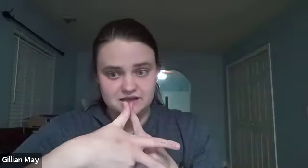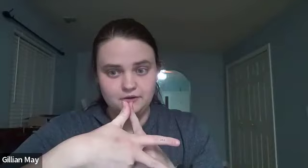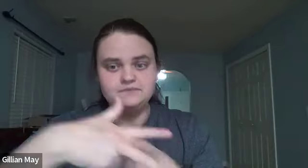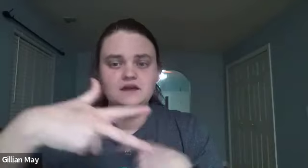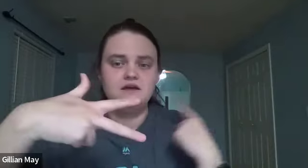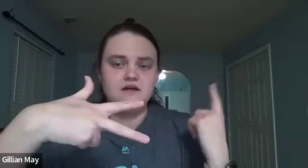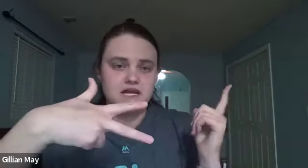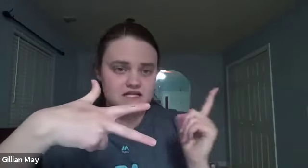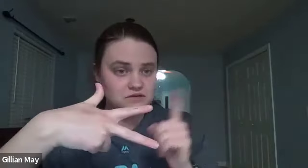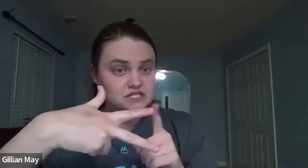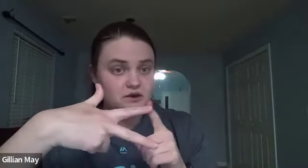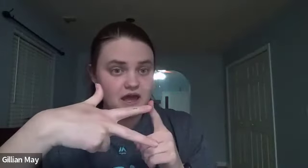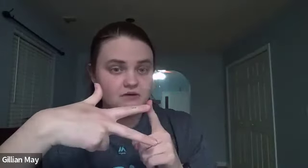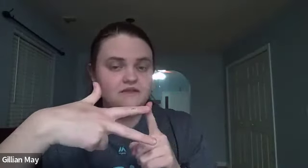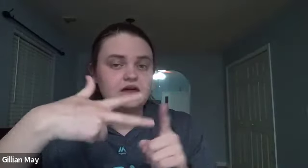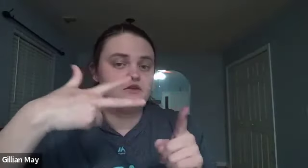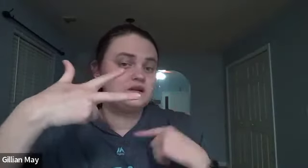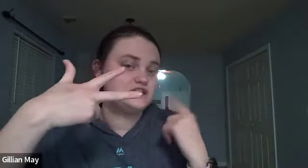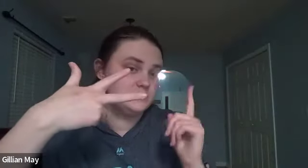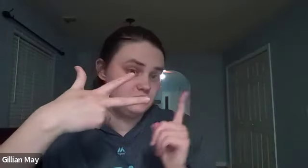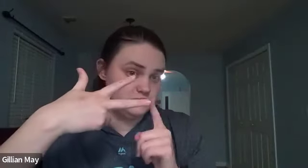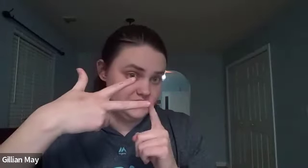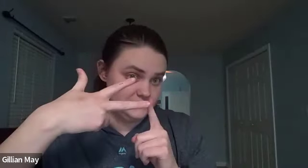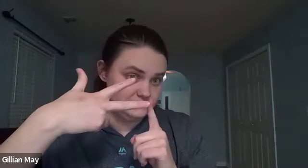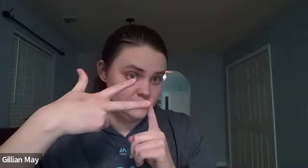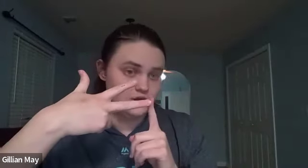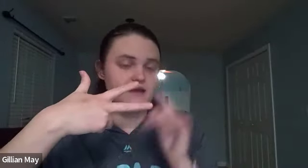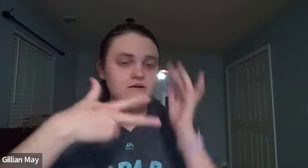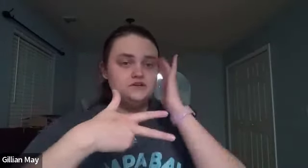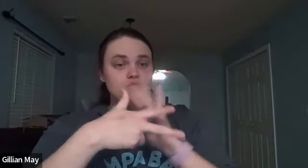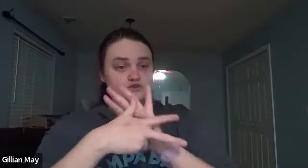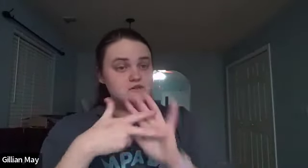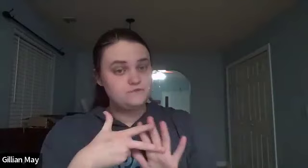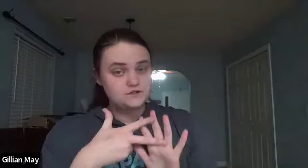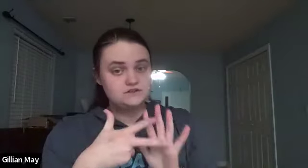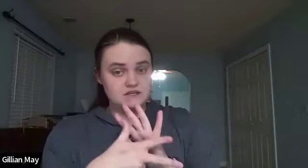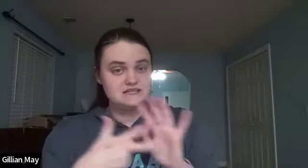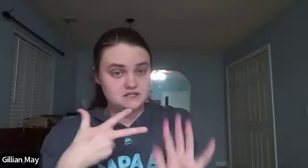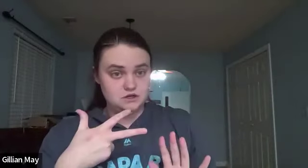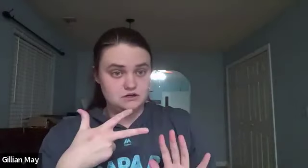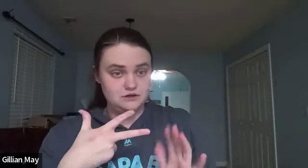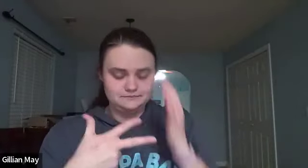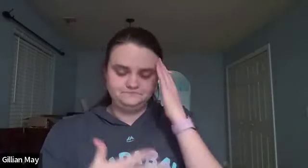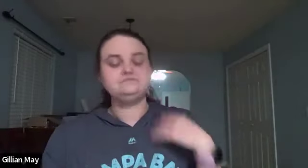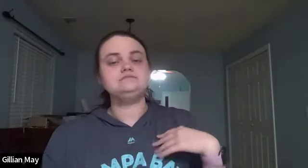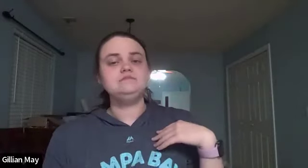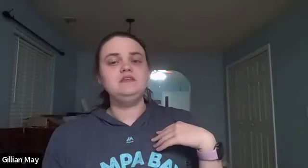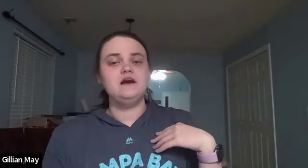ASL. The next one is slow down. And the other one is going to be repeat. Okay. So those are the first like signs we're going to